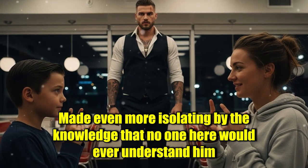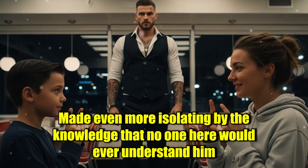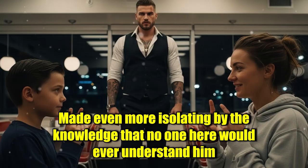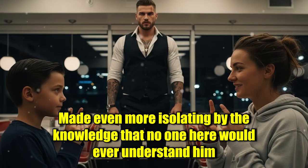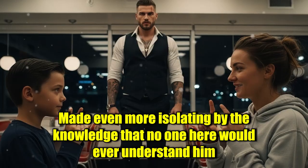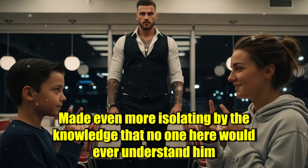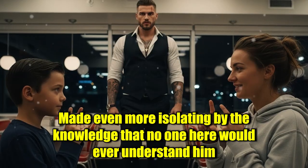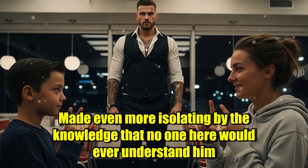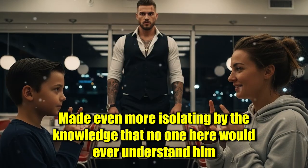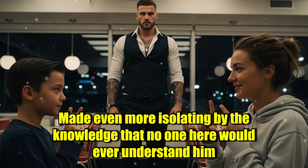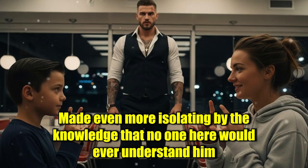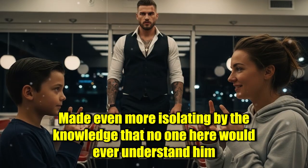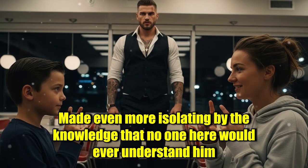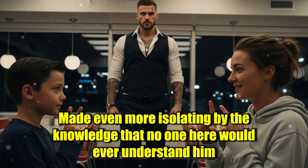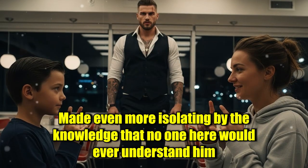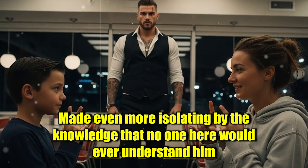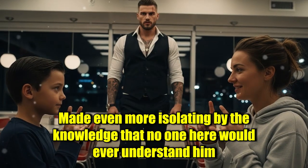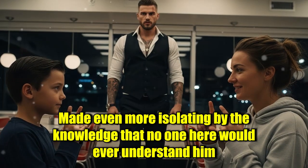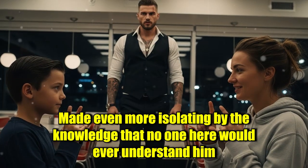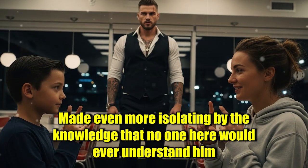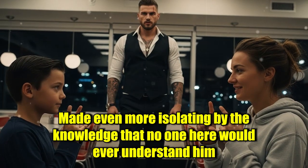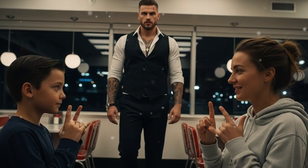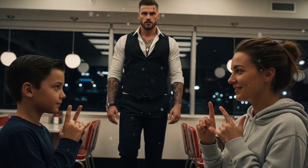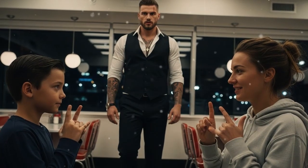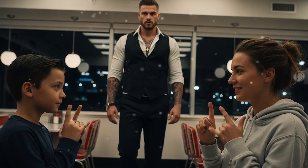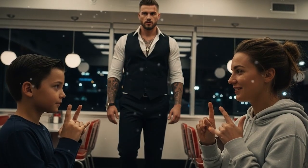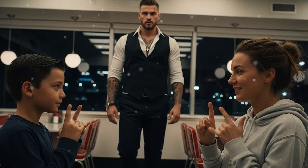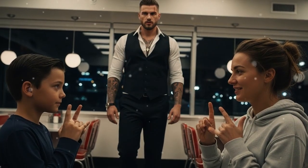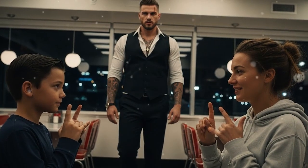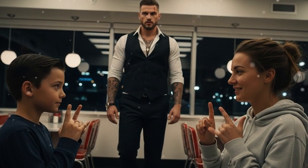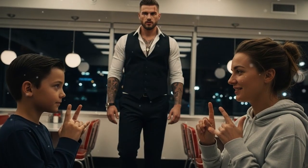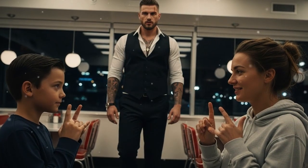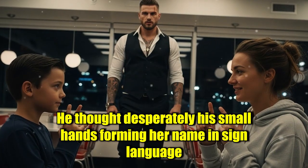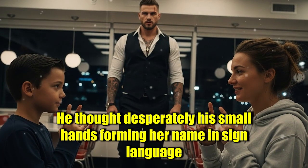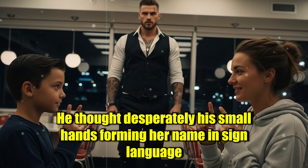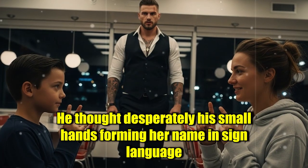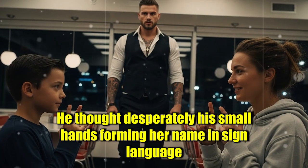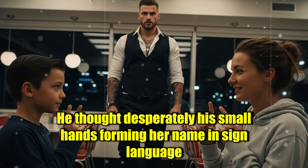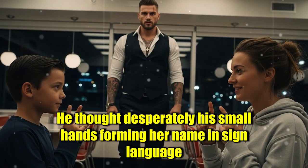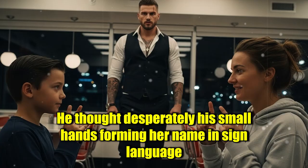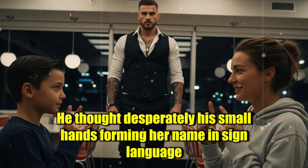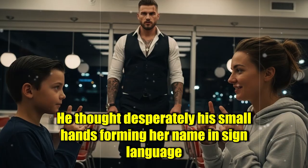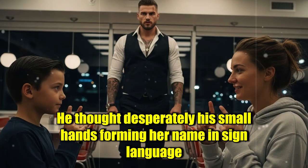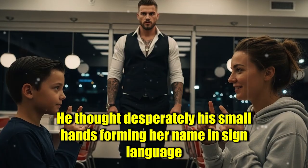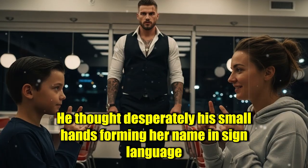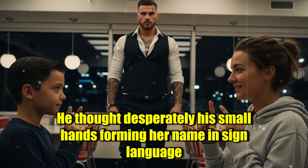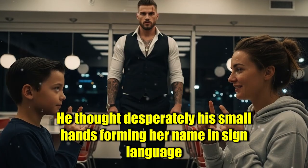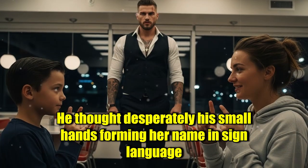by the knowledge that no one here would ever understand him. Emma, he thought desperately, his small hands forming her name